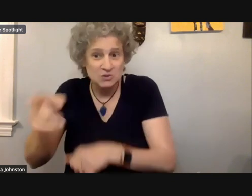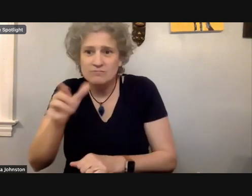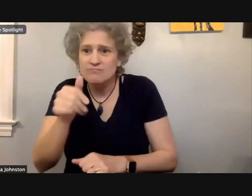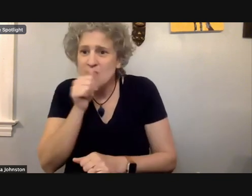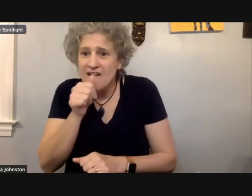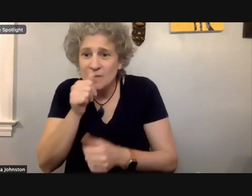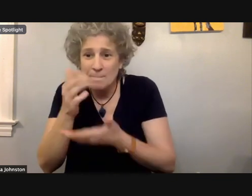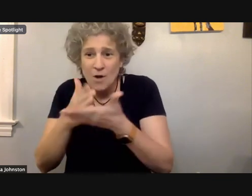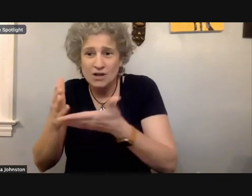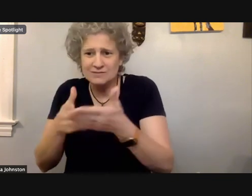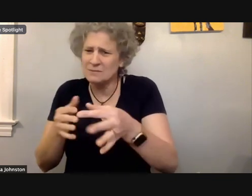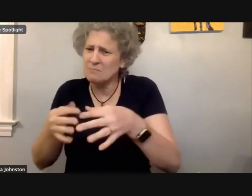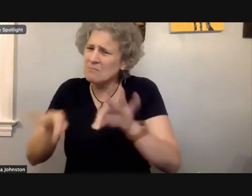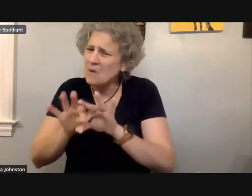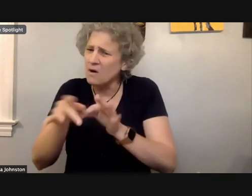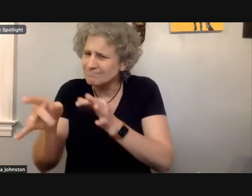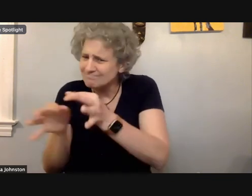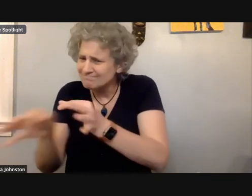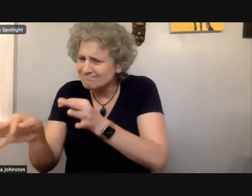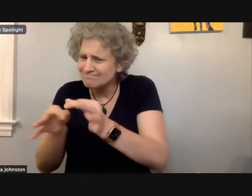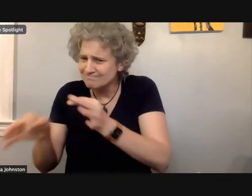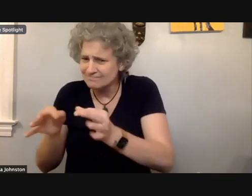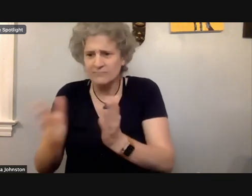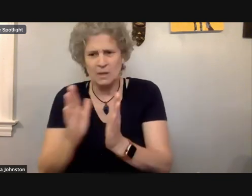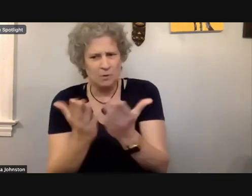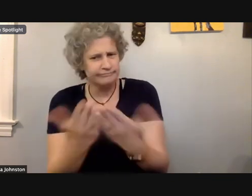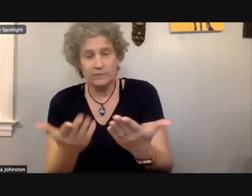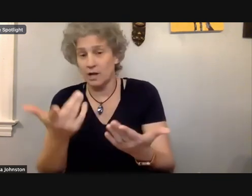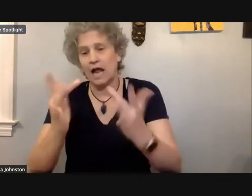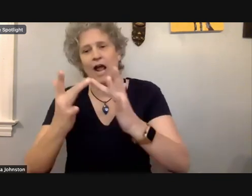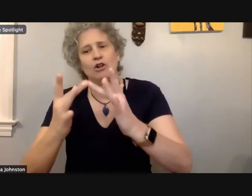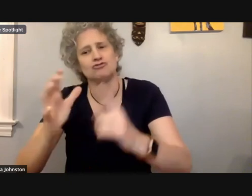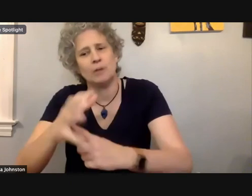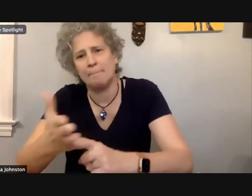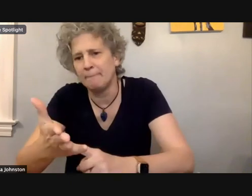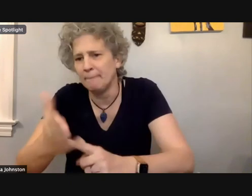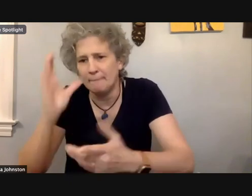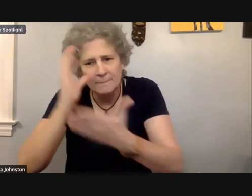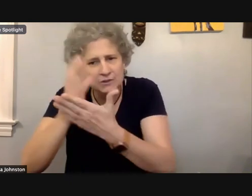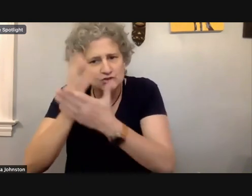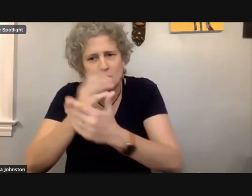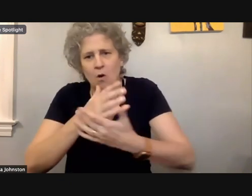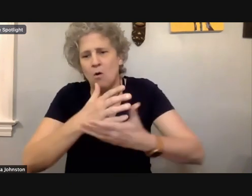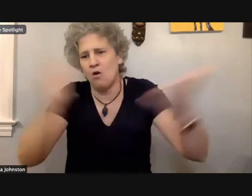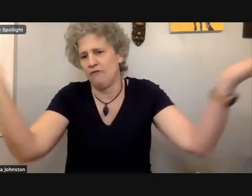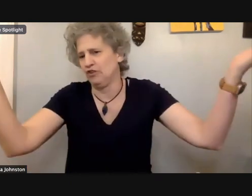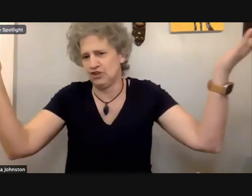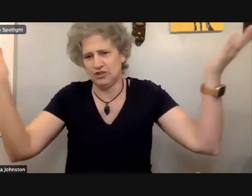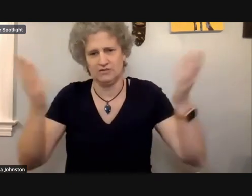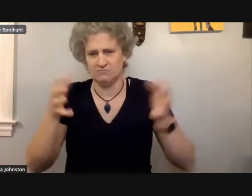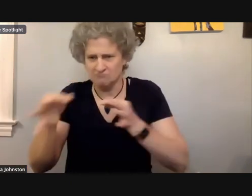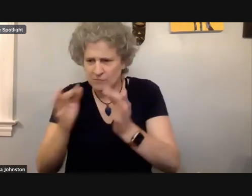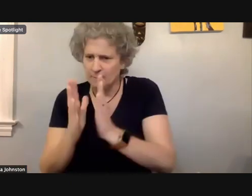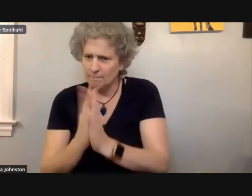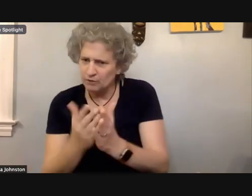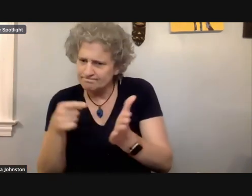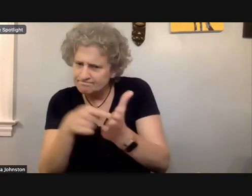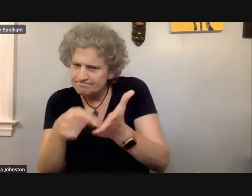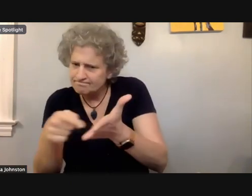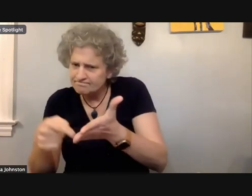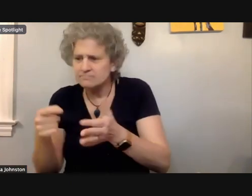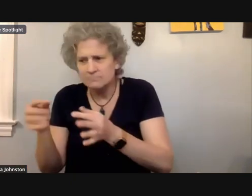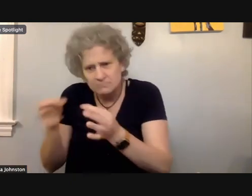you have. Okay, that's important, especially when we're having conversations about things like safety. The internet is fantastic now